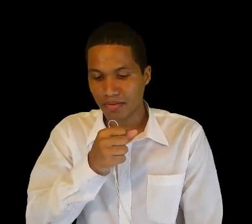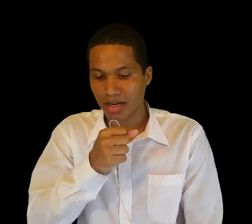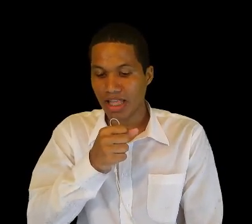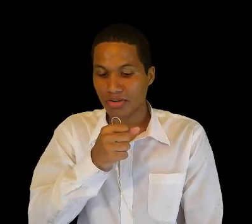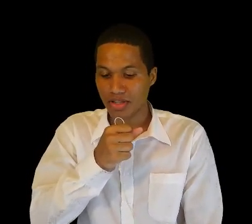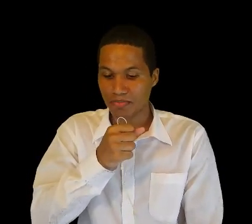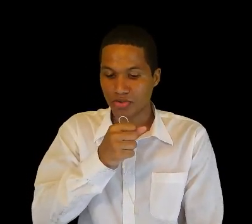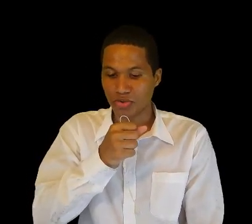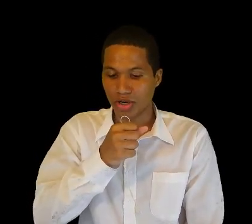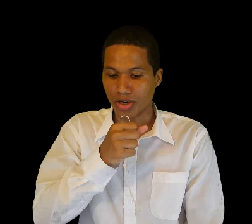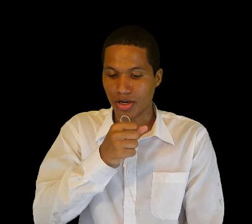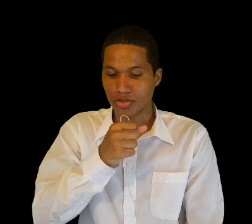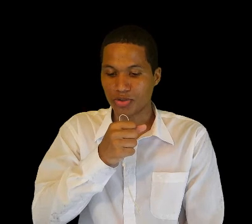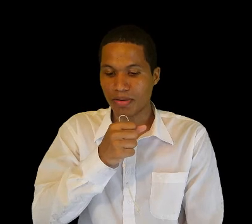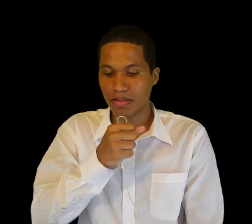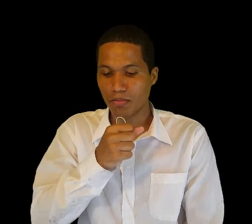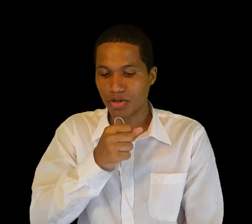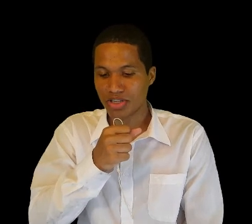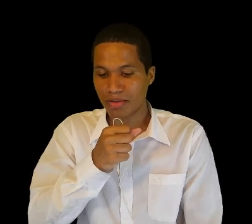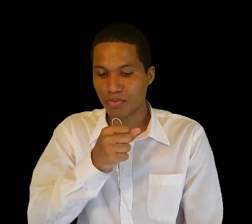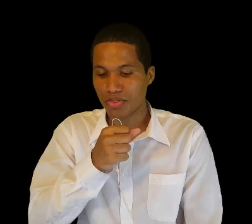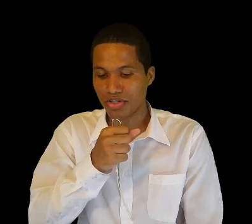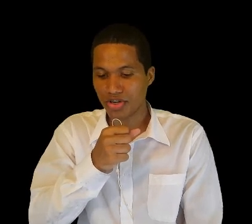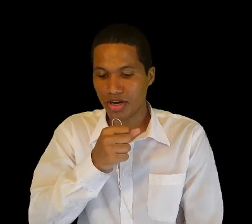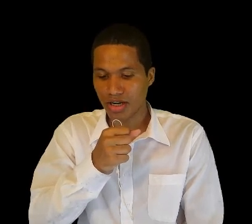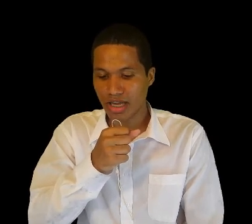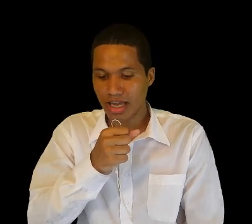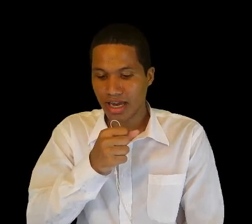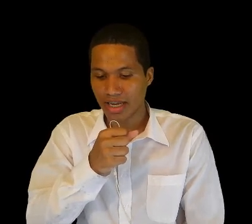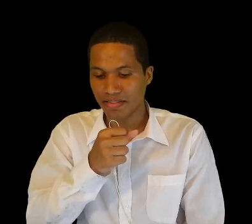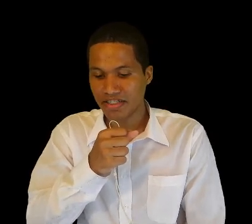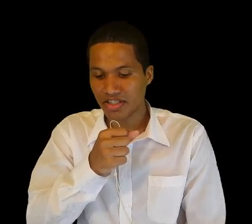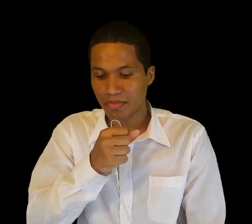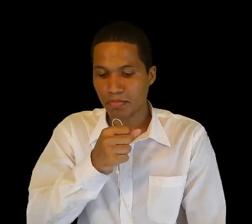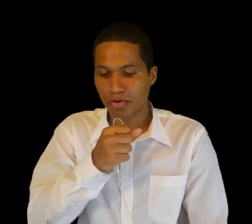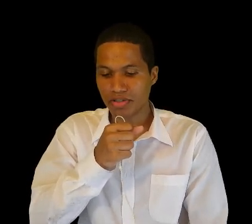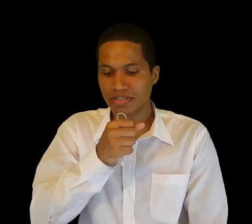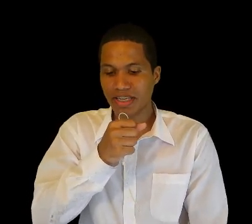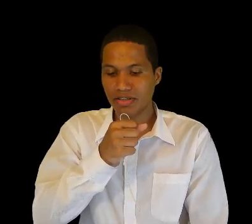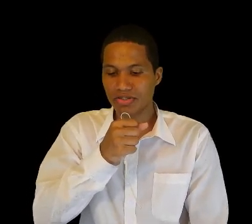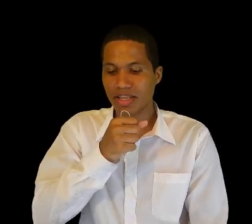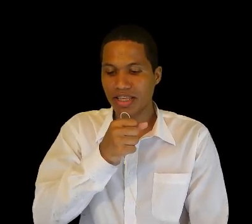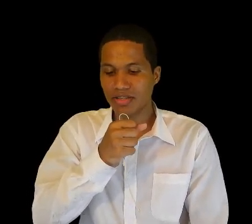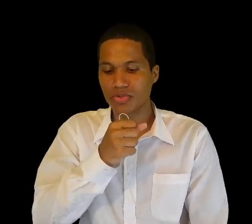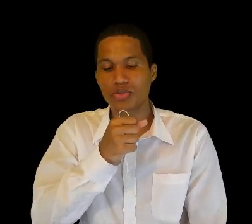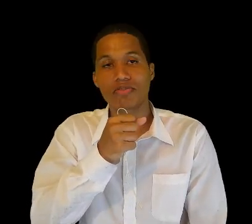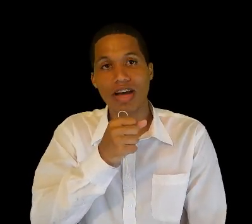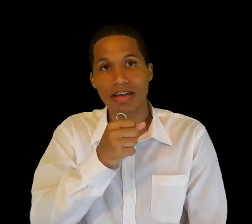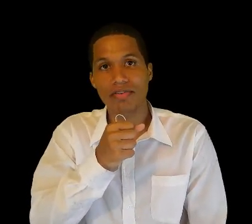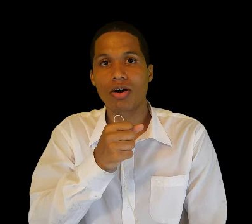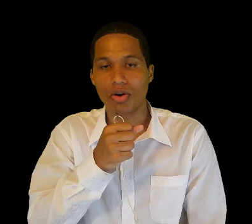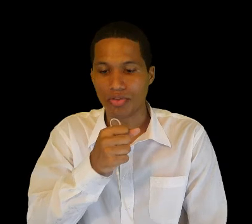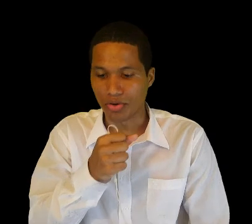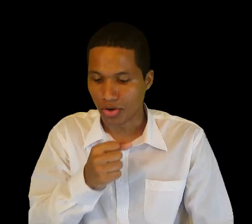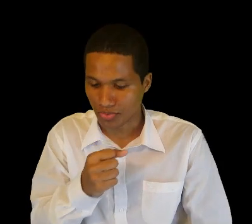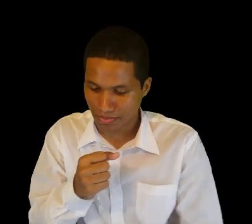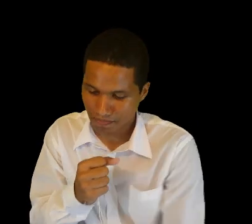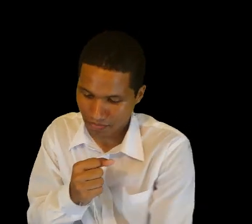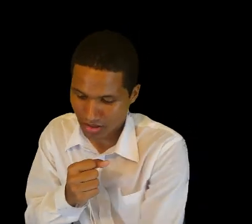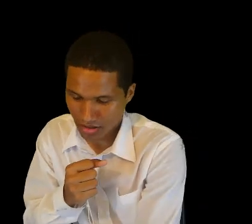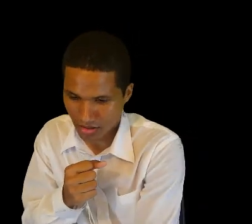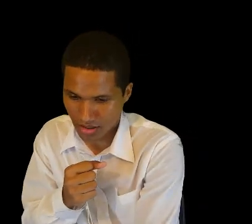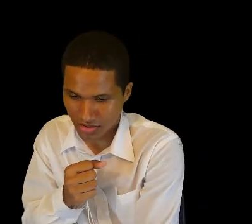allows them to spend more time with their young and teach them important skills they need to survive on their